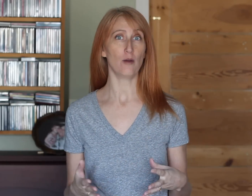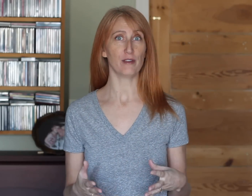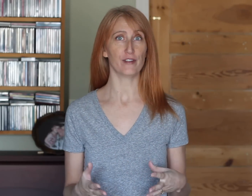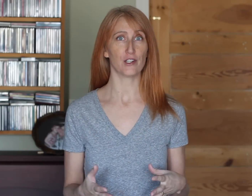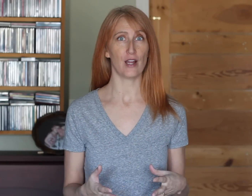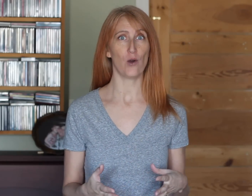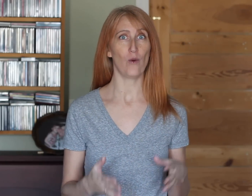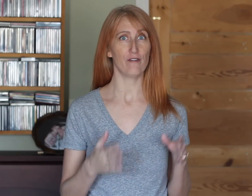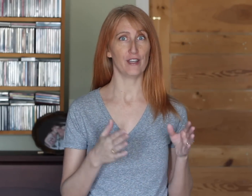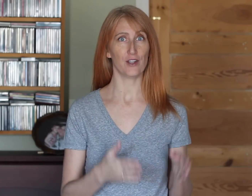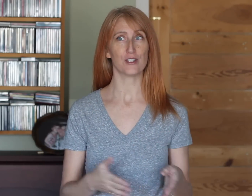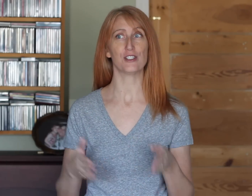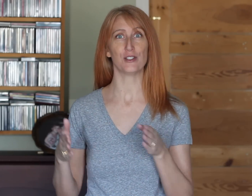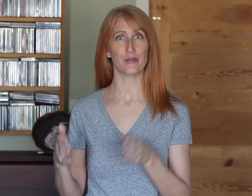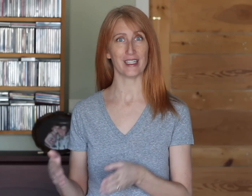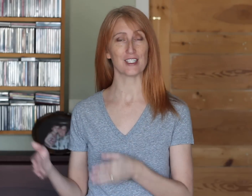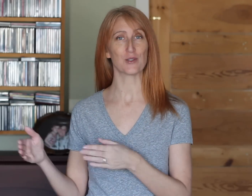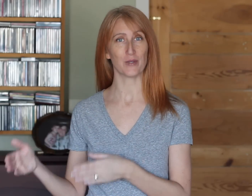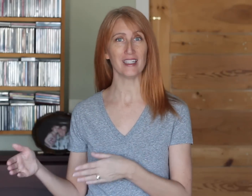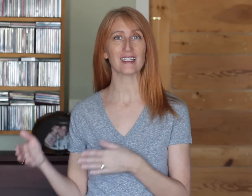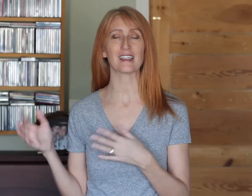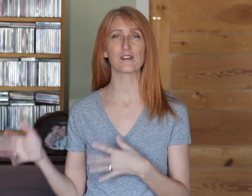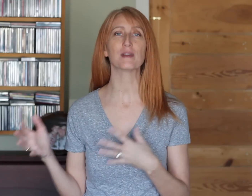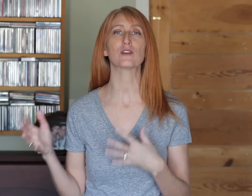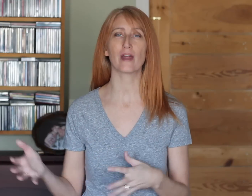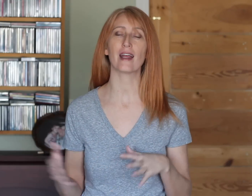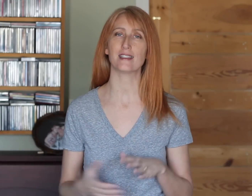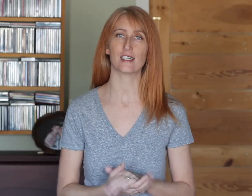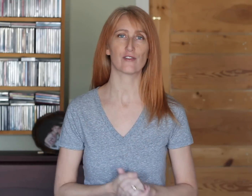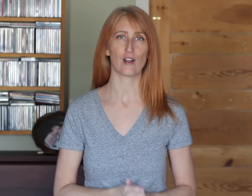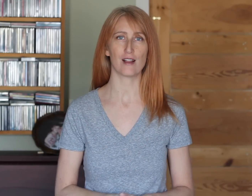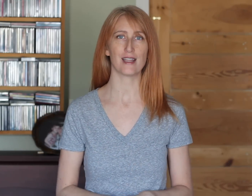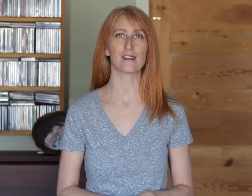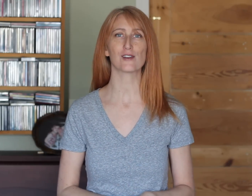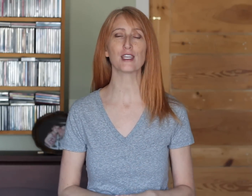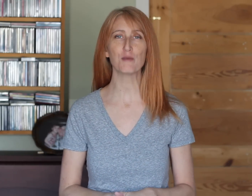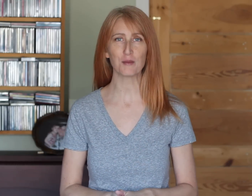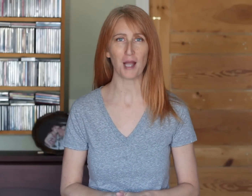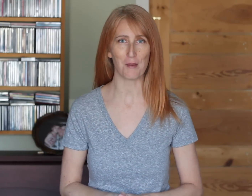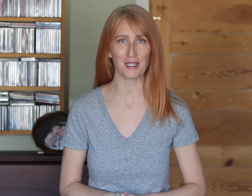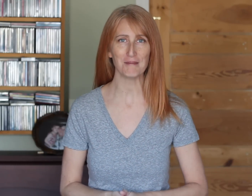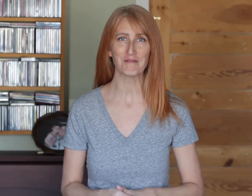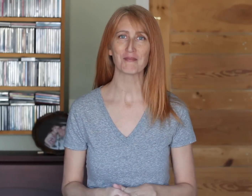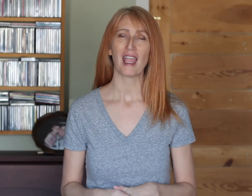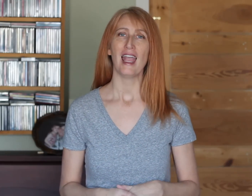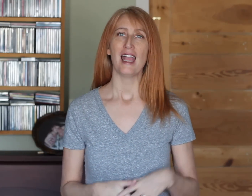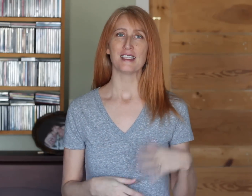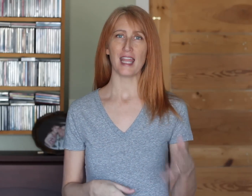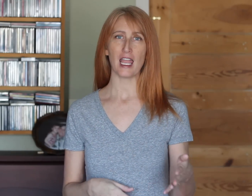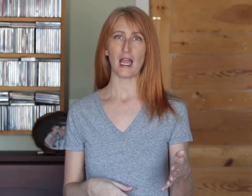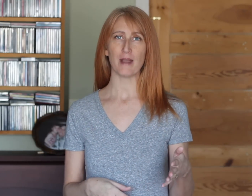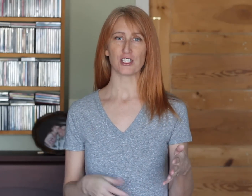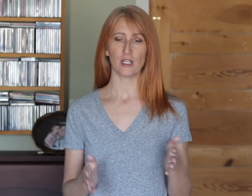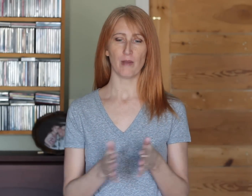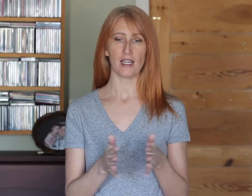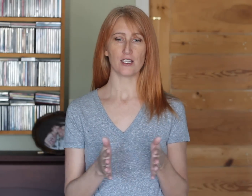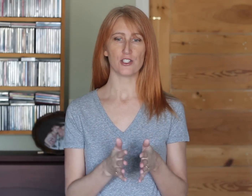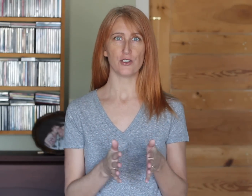me figure out what video to do each week. It gives me great ideas for content, so keep them coming. Today I'm actually combining two